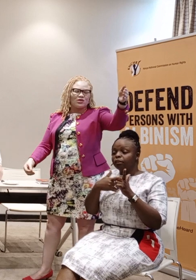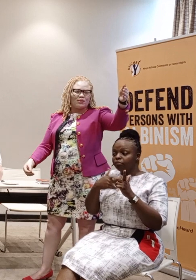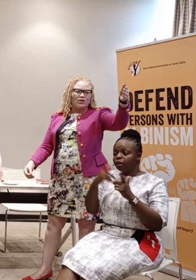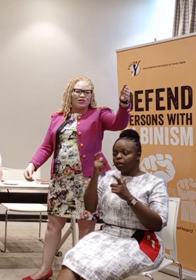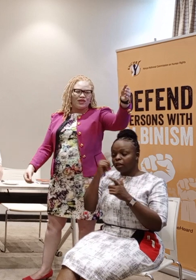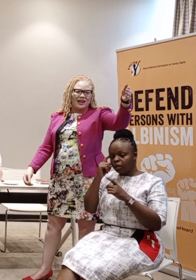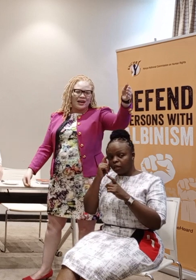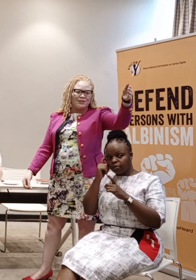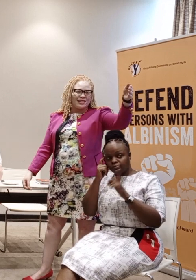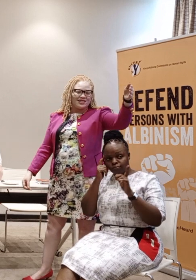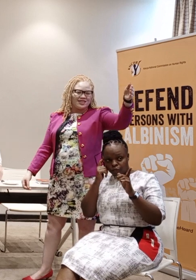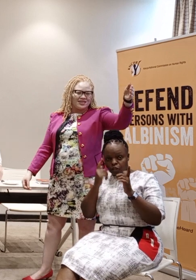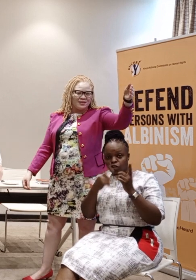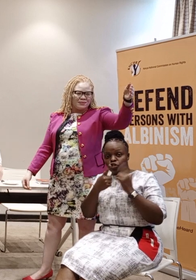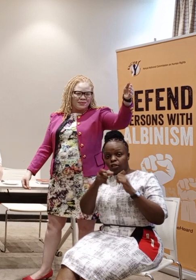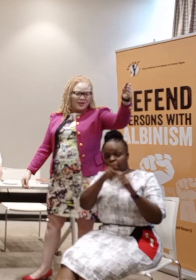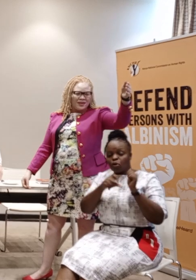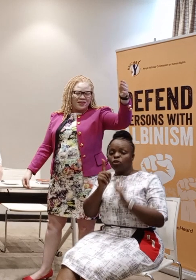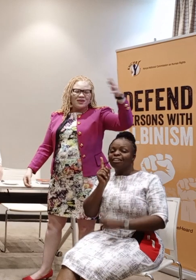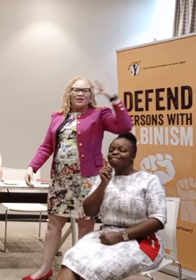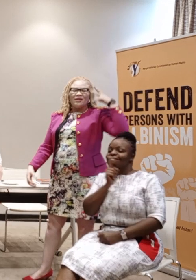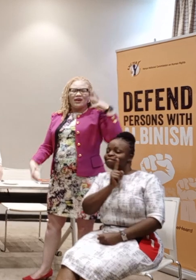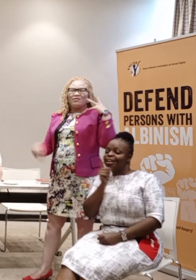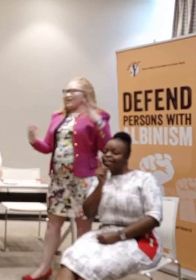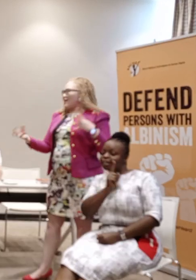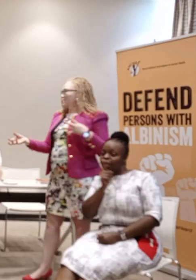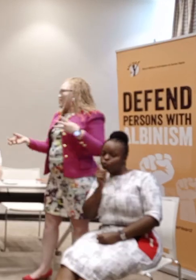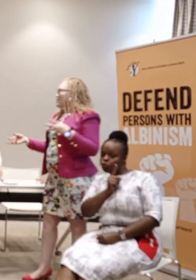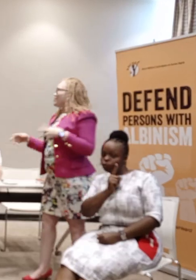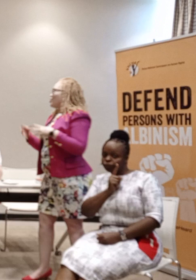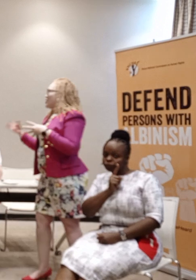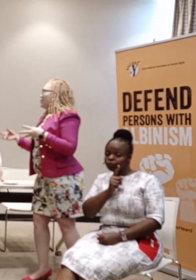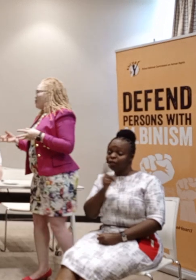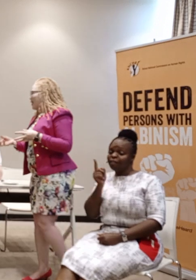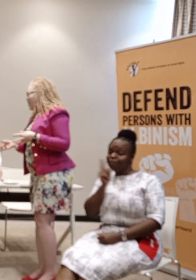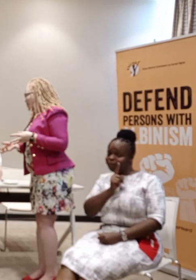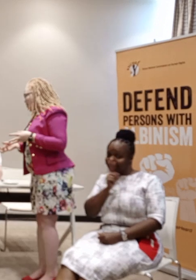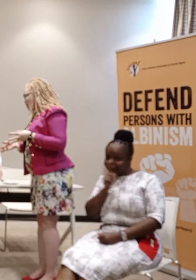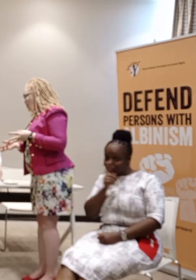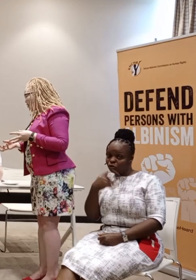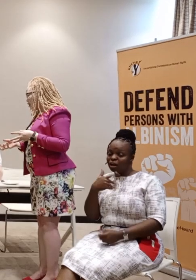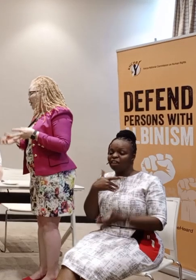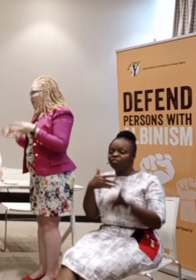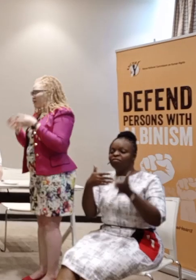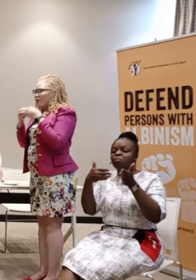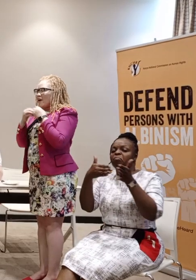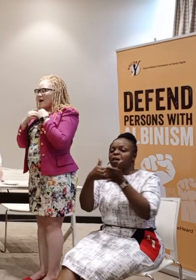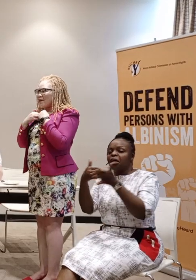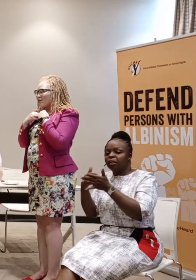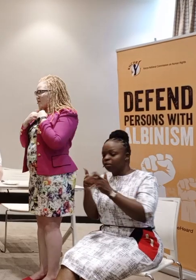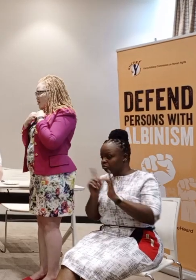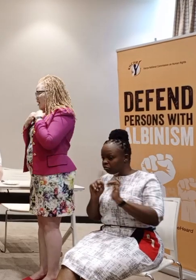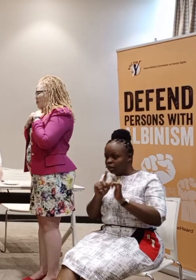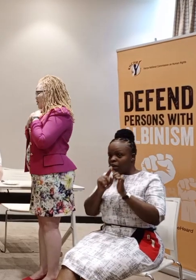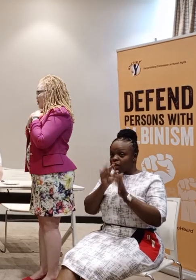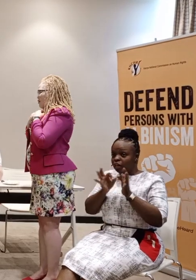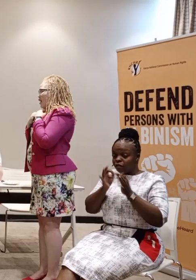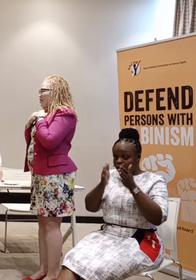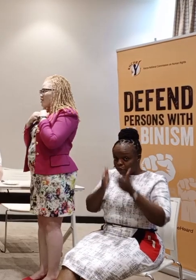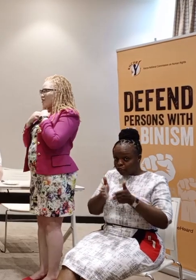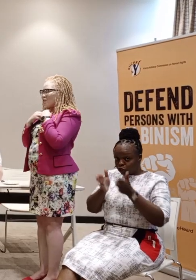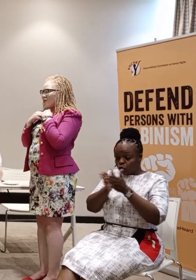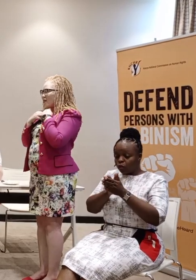one who talked about vulnerabilities. And vulnerabilities don't have barriers. If a person with